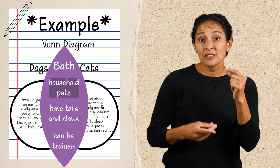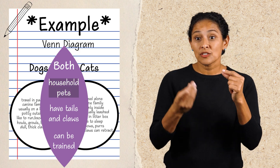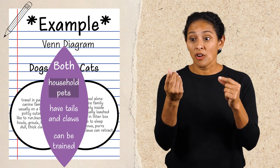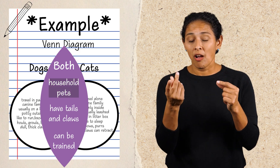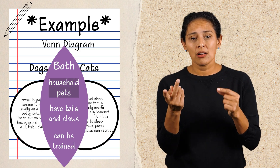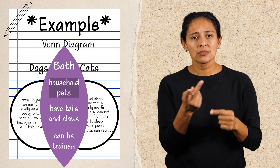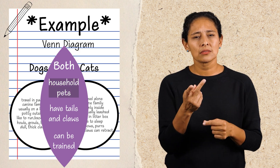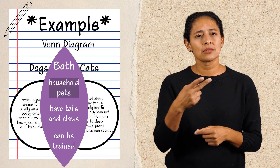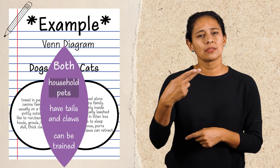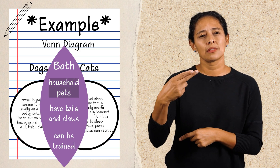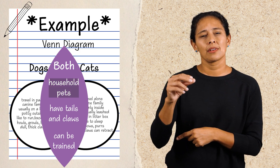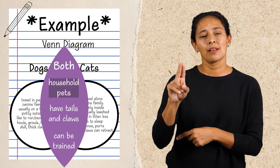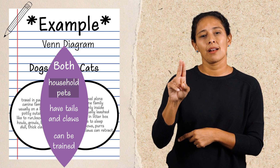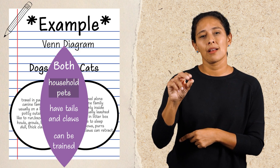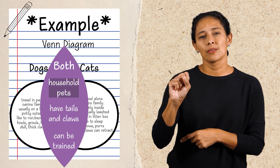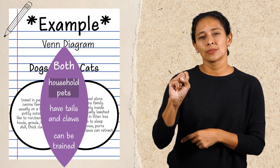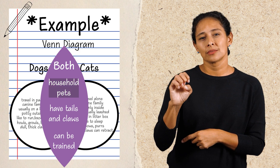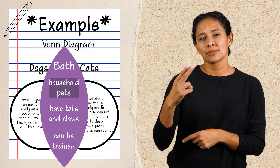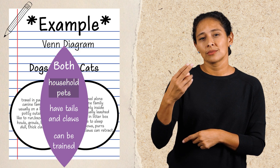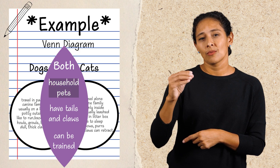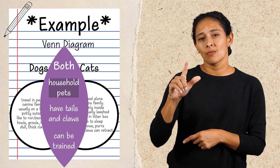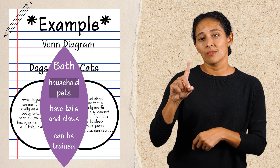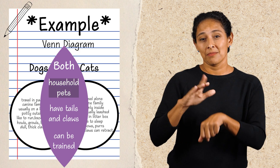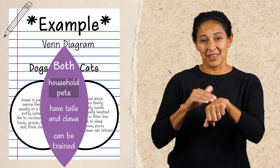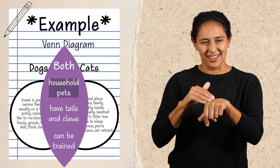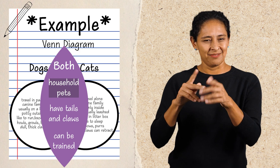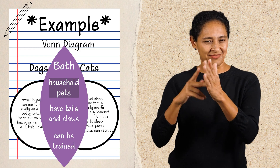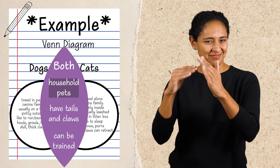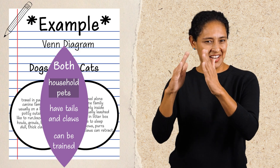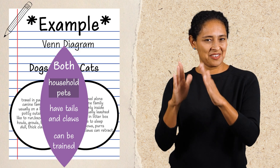Both cats and dogs are household pets.